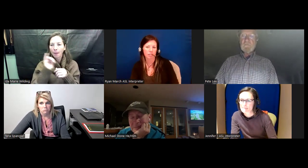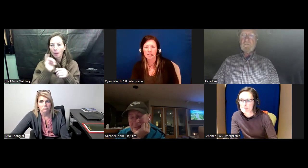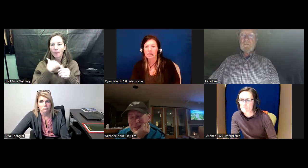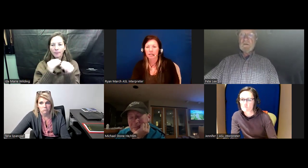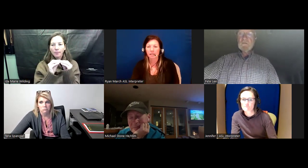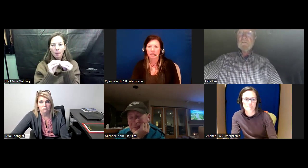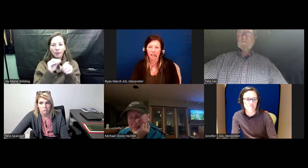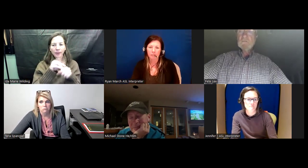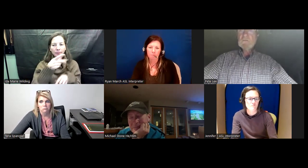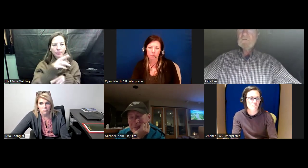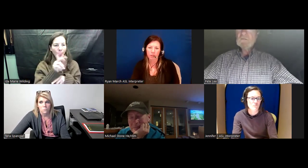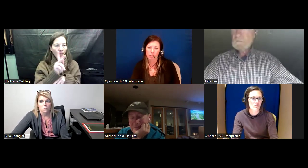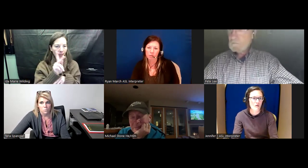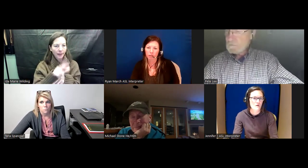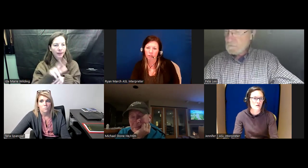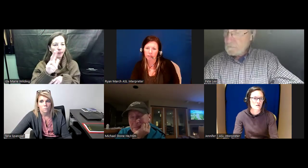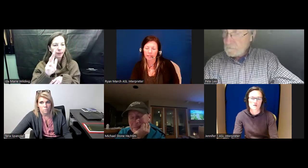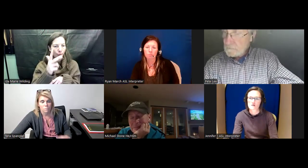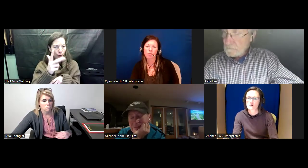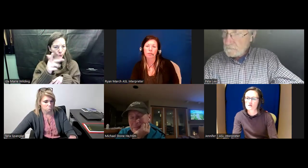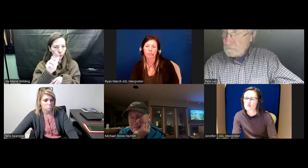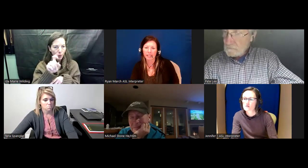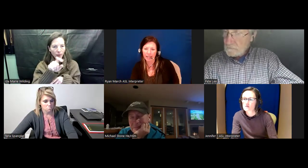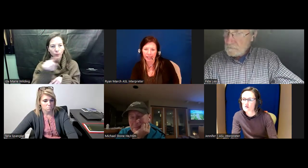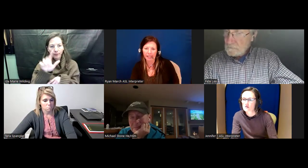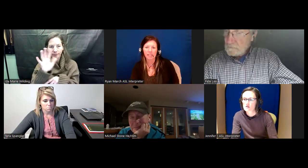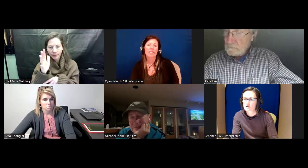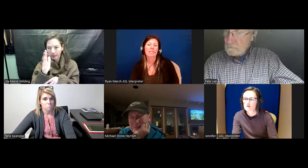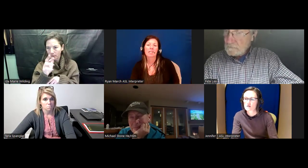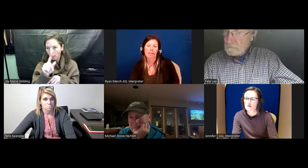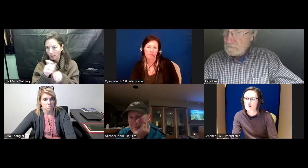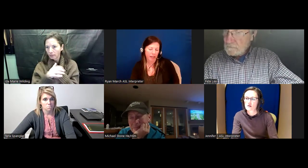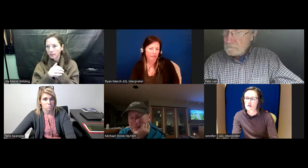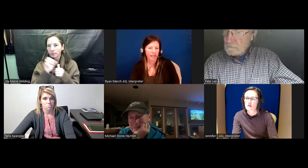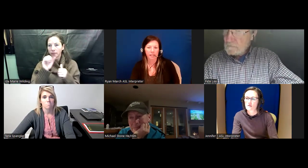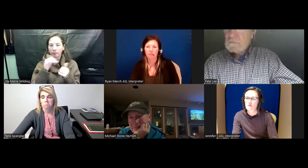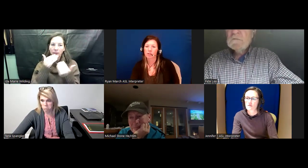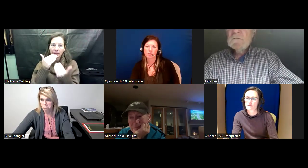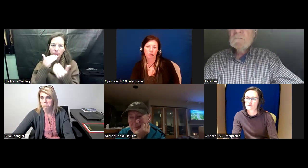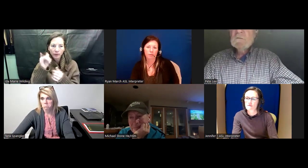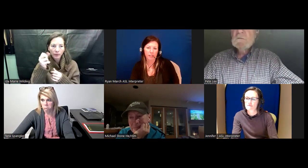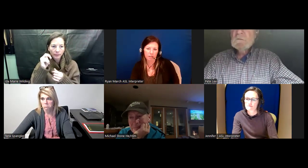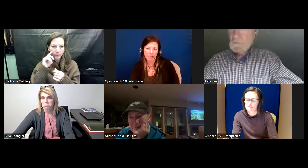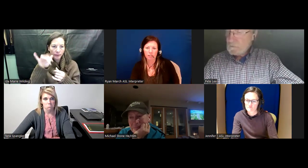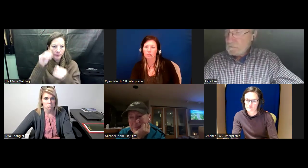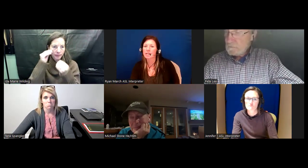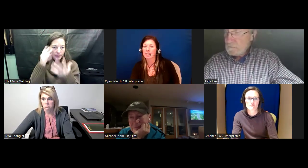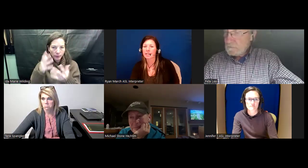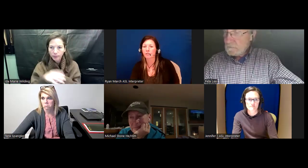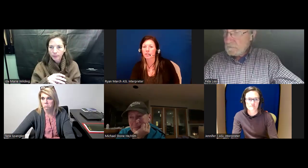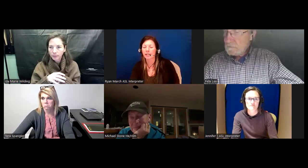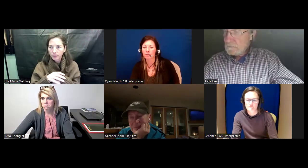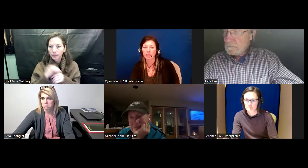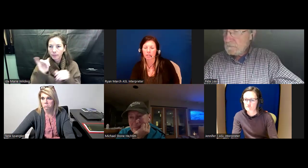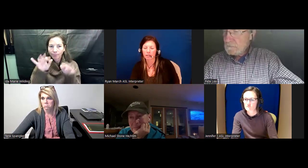numbers there. So it looks like more in pre-K and then third through fifth grade. So yes, thank